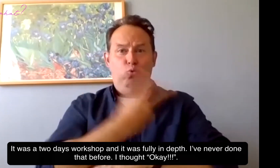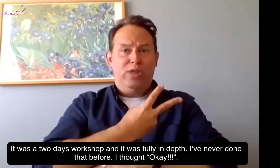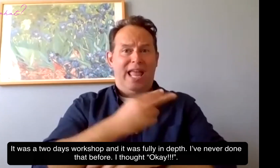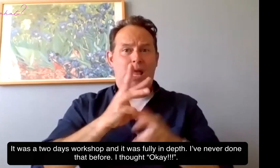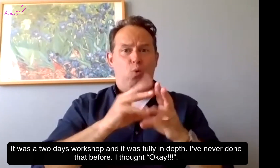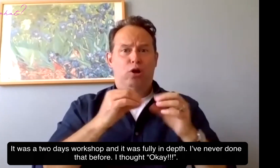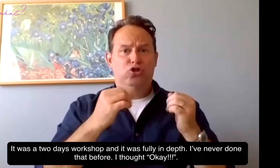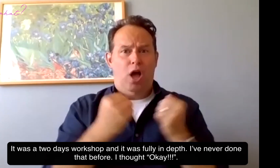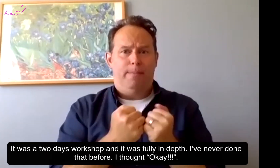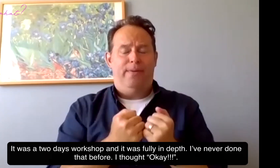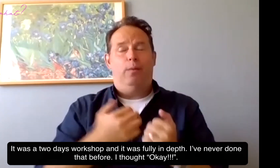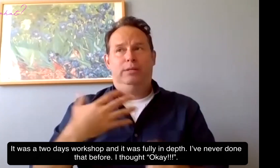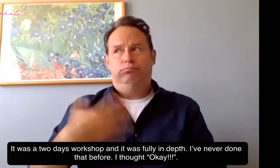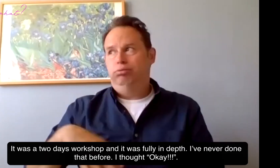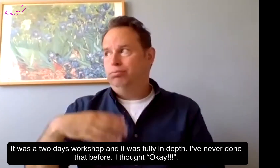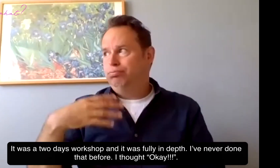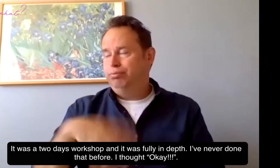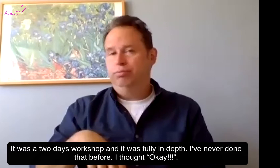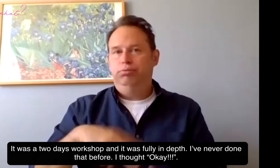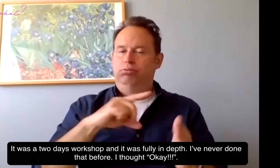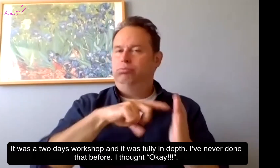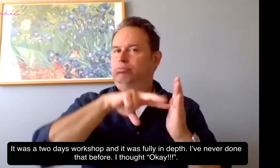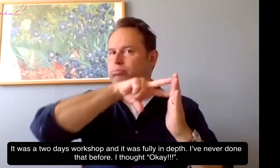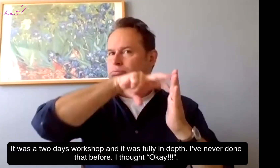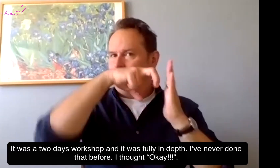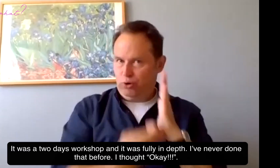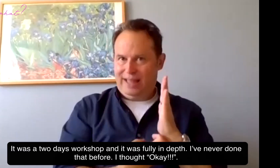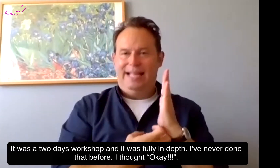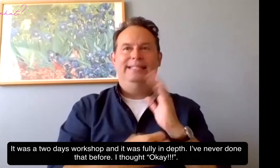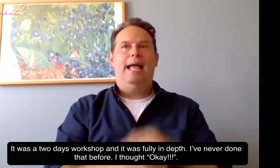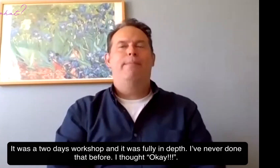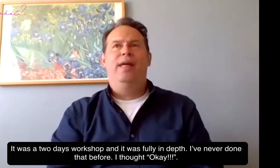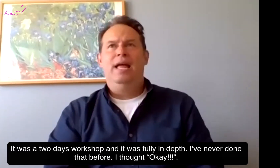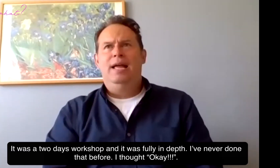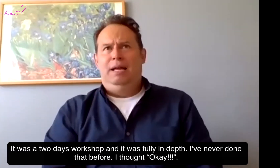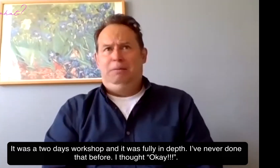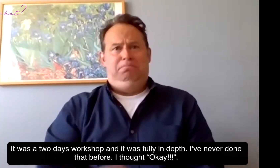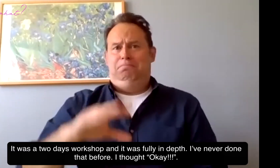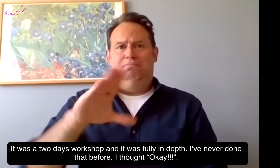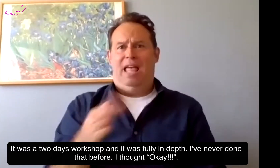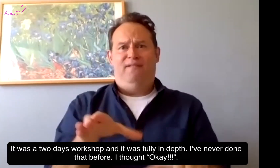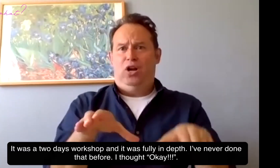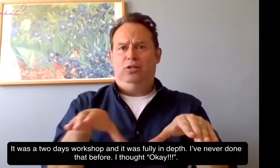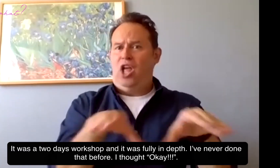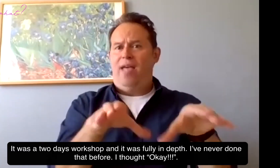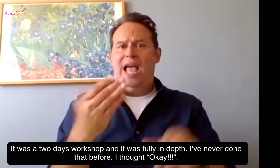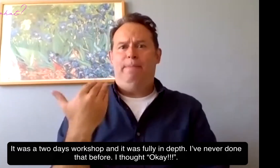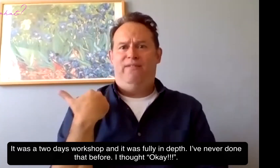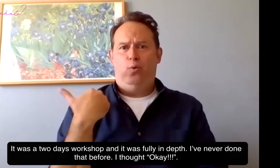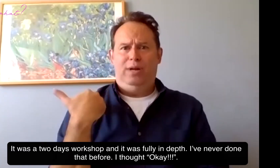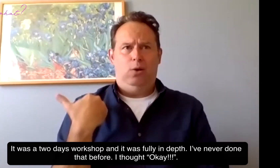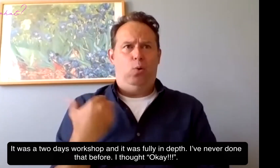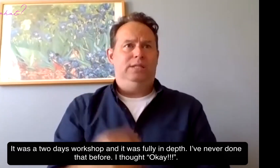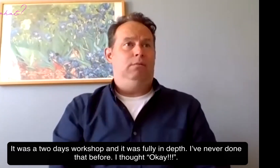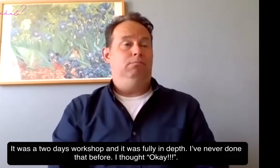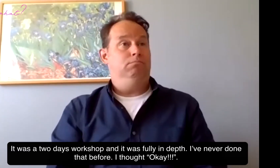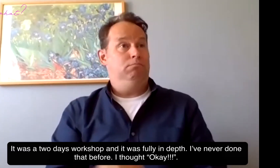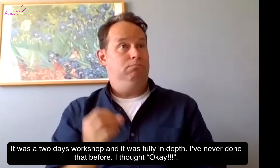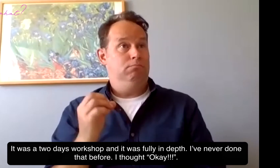And that was a two-day workshop. It was fully in-depth. I'd never done that before. And I thought,